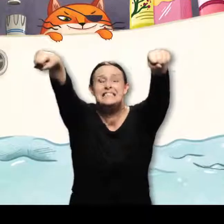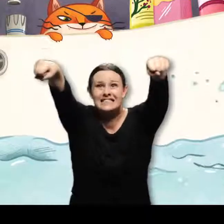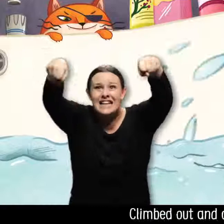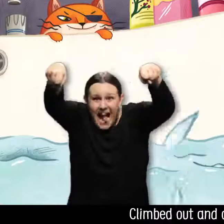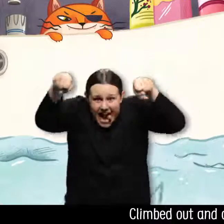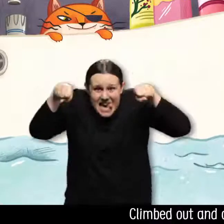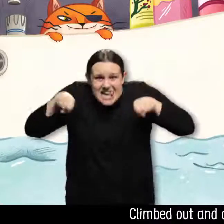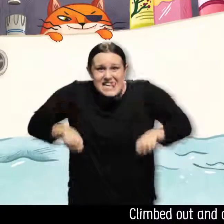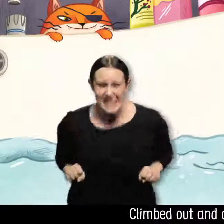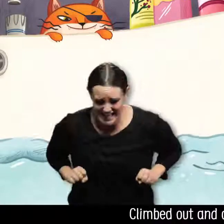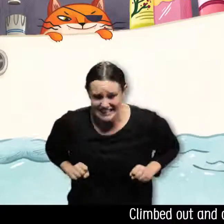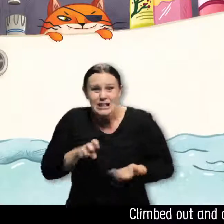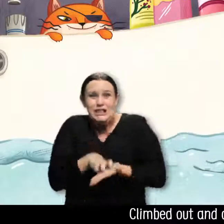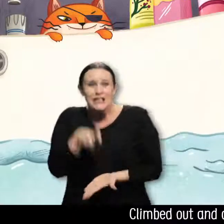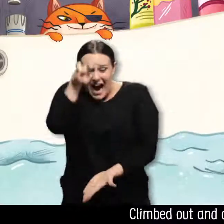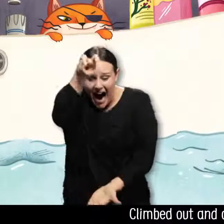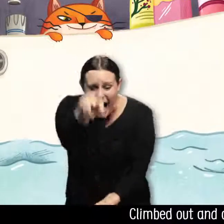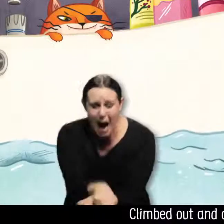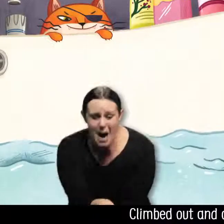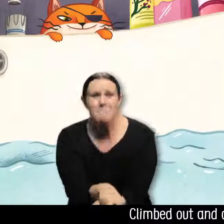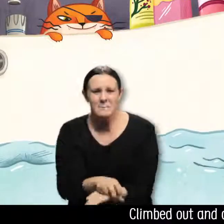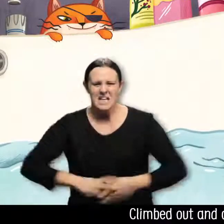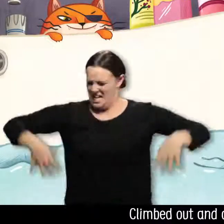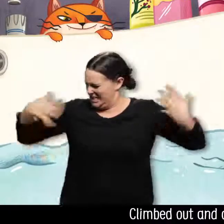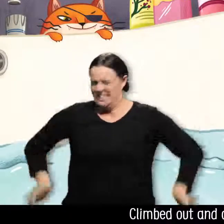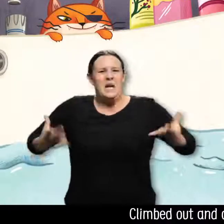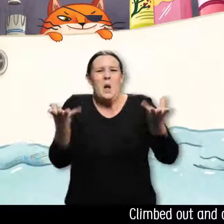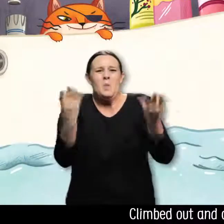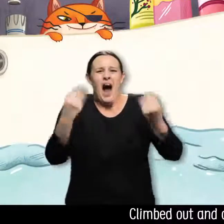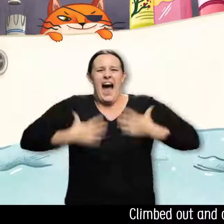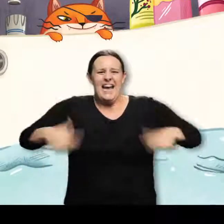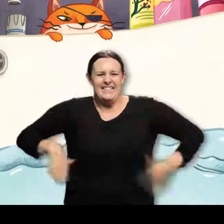climbed out climbed and drip dried